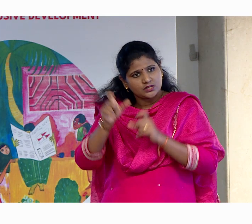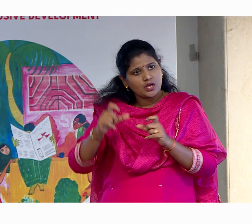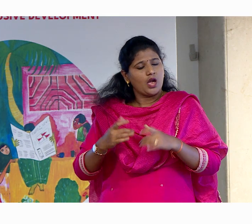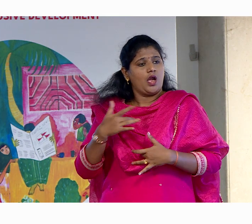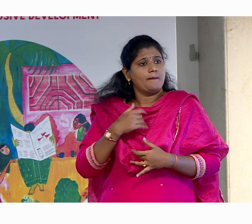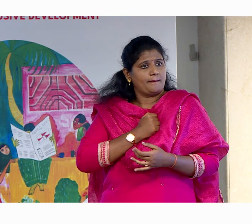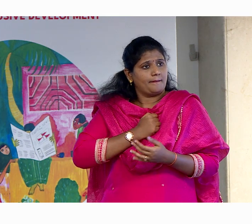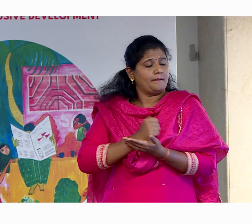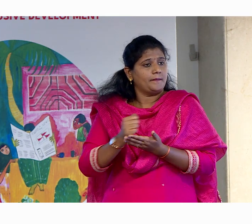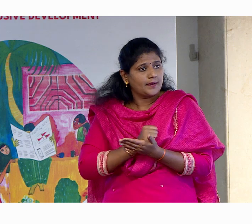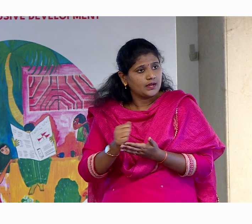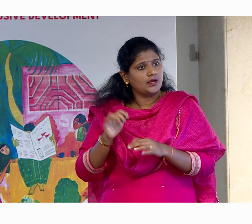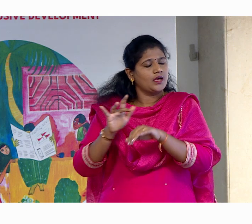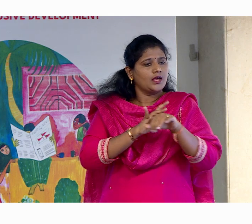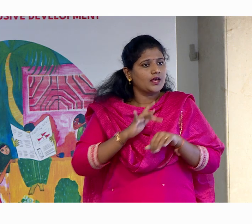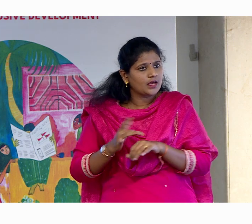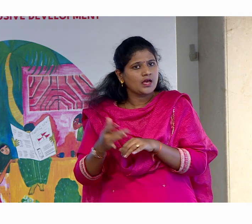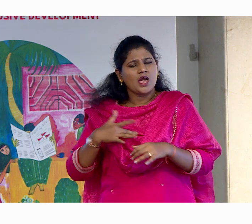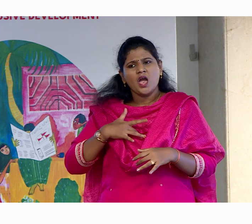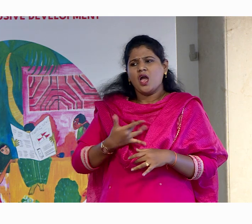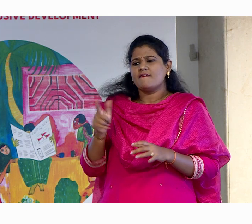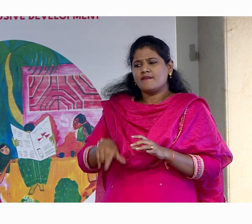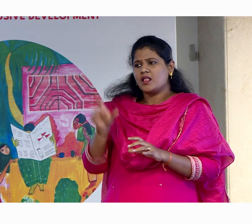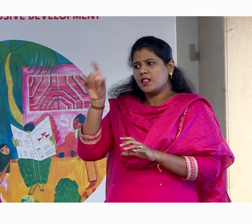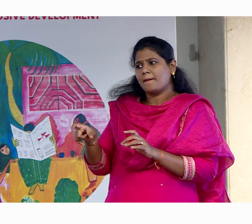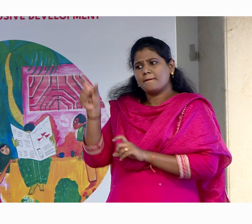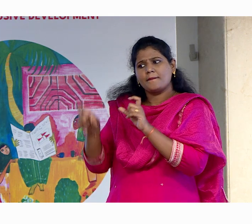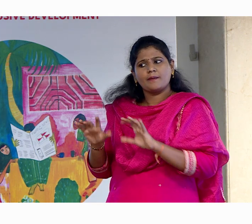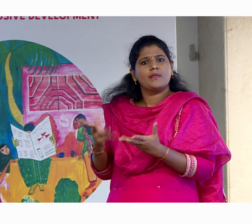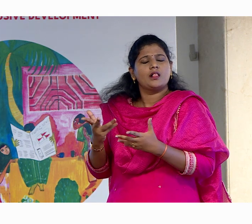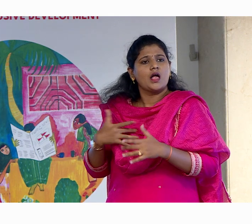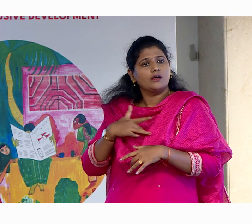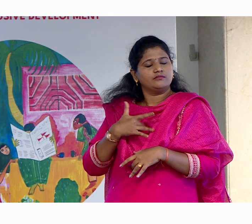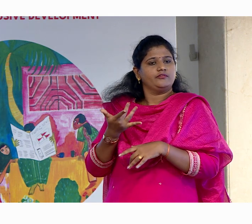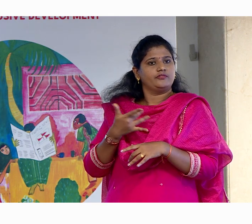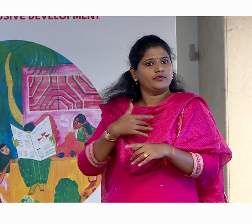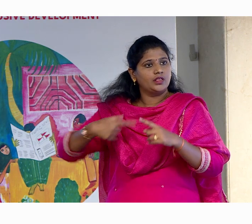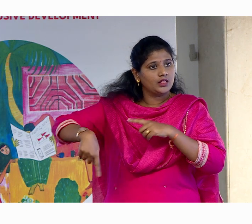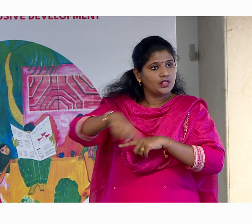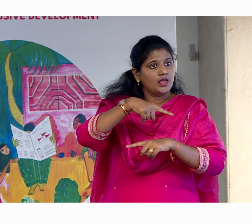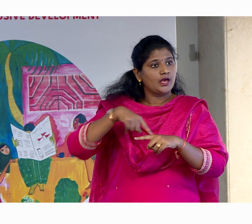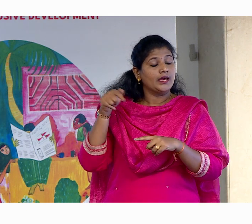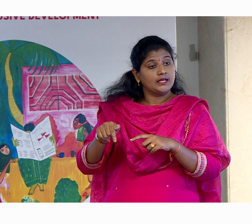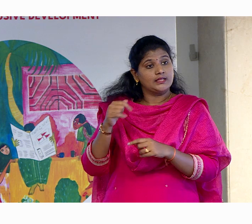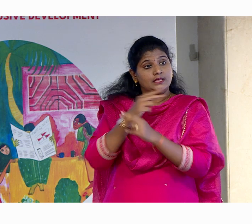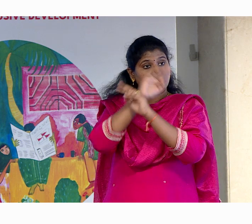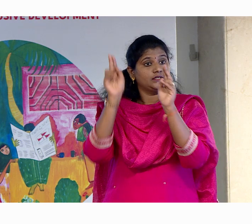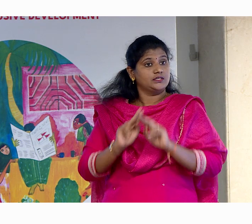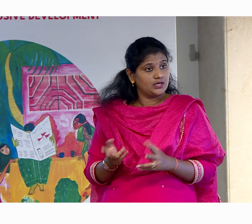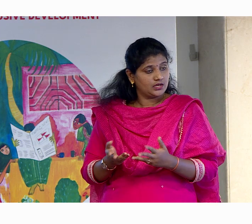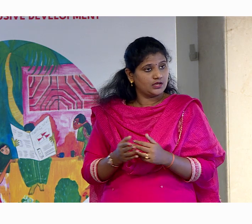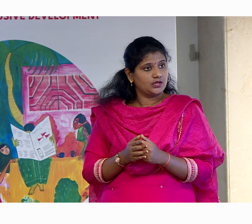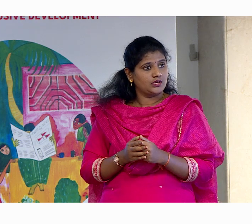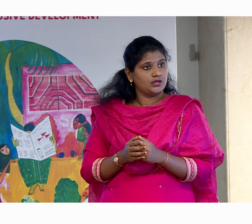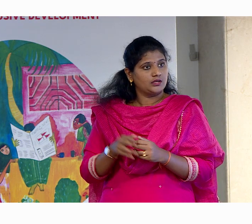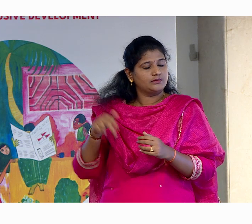our experiences, about what we've heard other people say works or doesn't work, and why that might be. And that shapes that blob